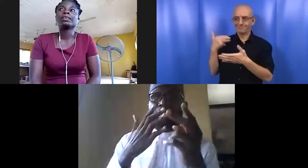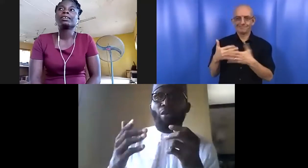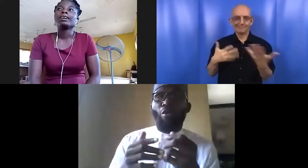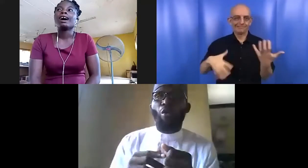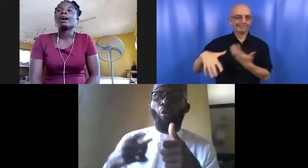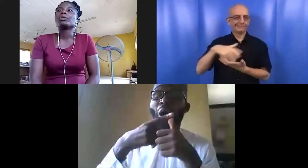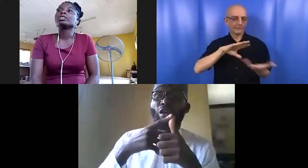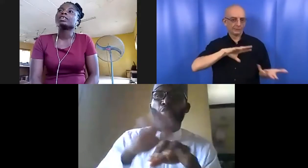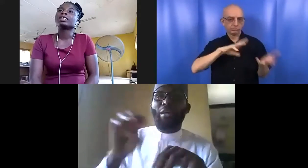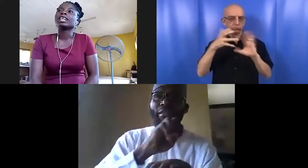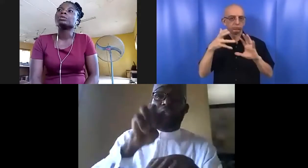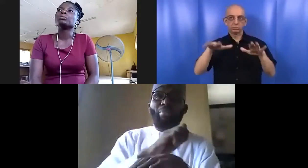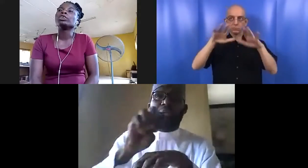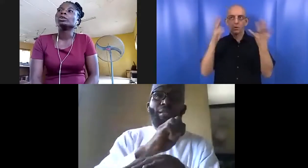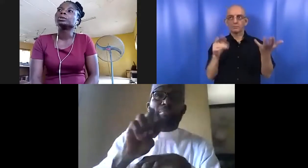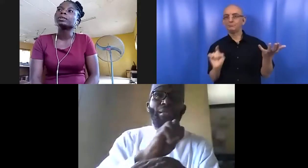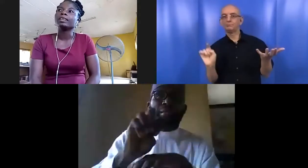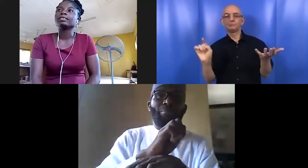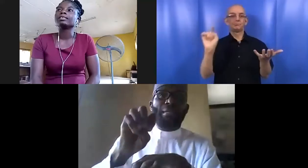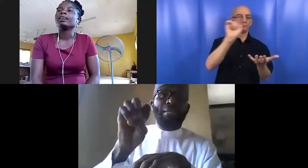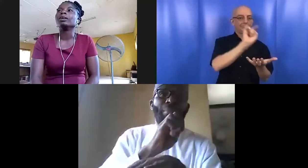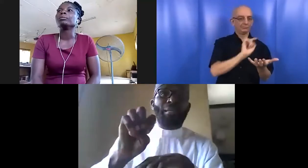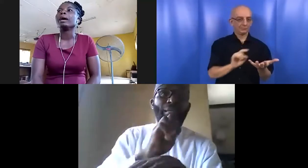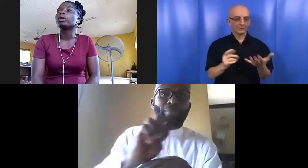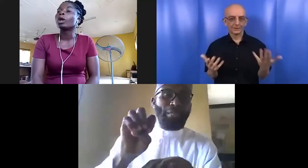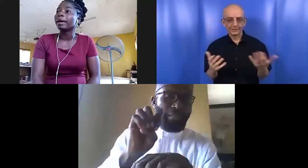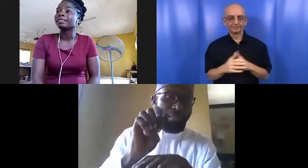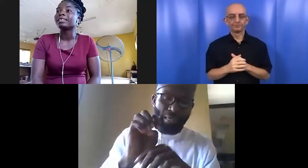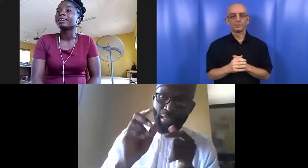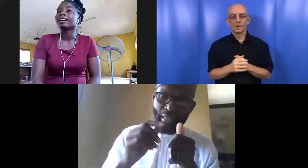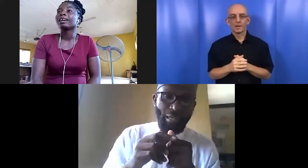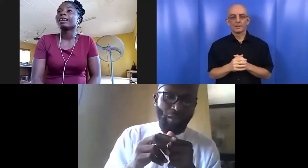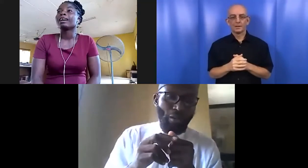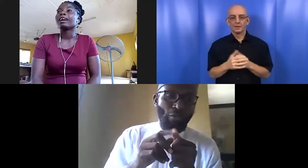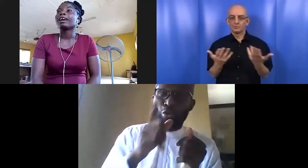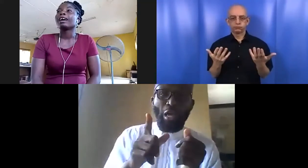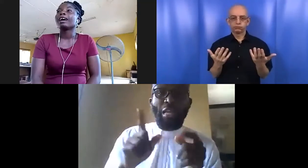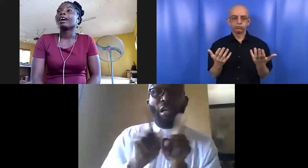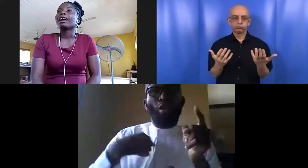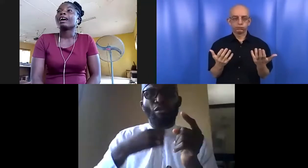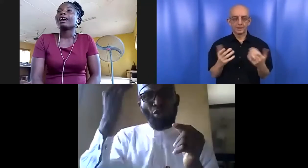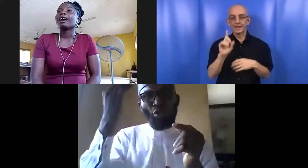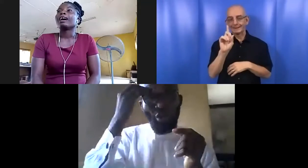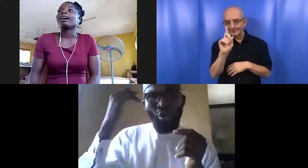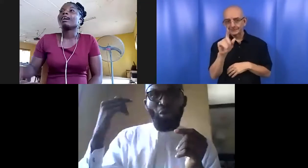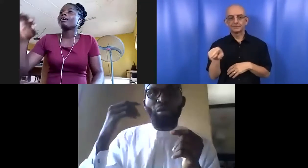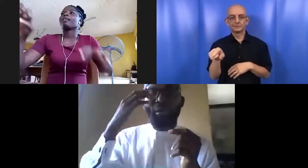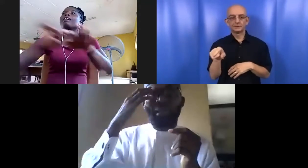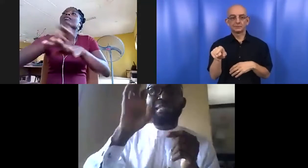However, I'm going to give a testimony on two things, employment